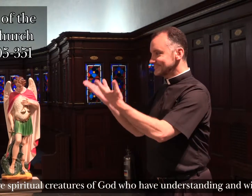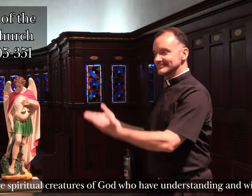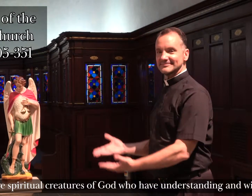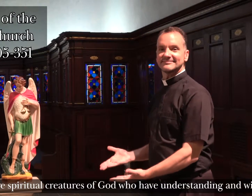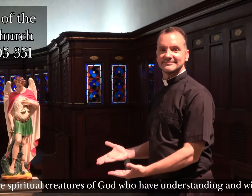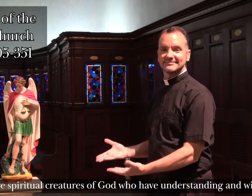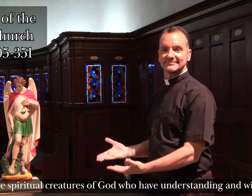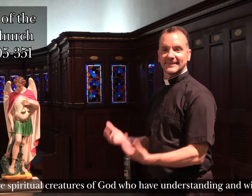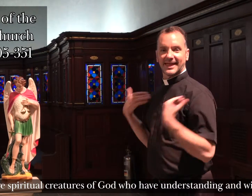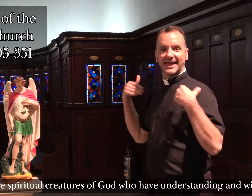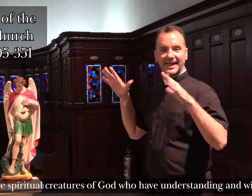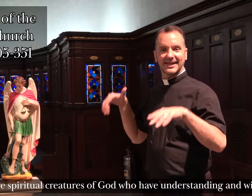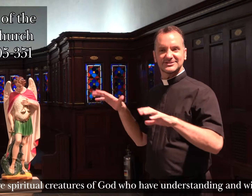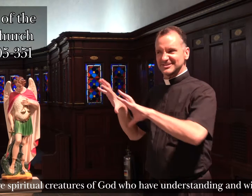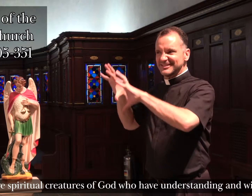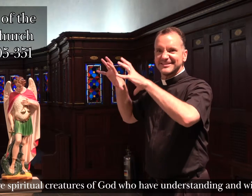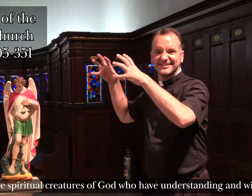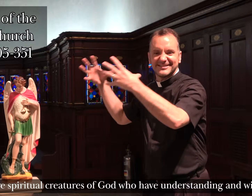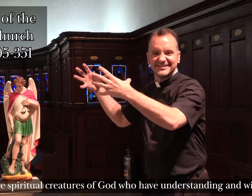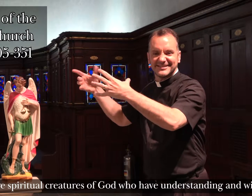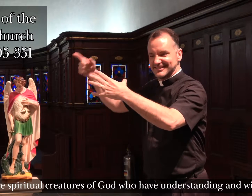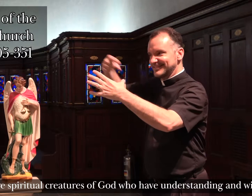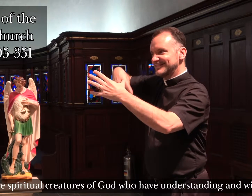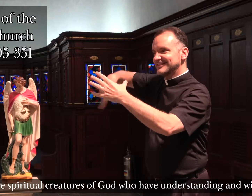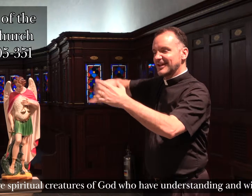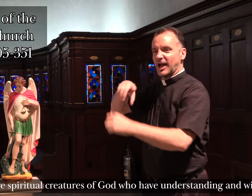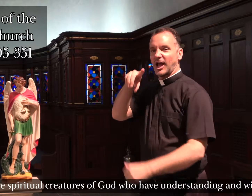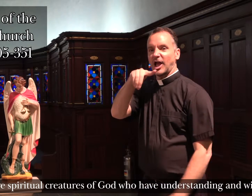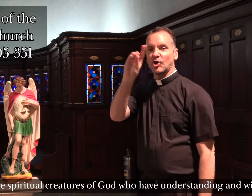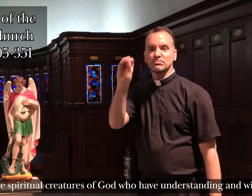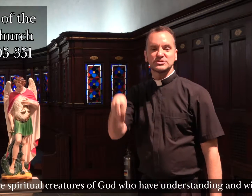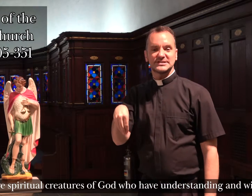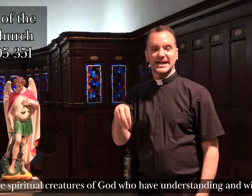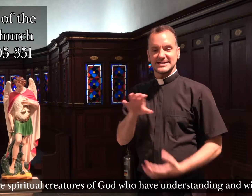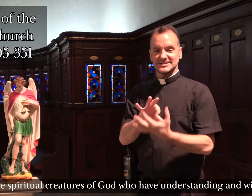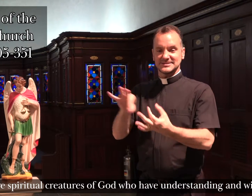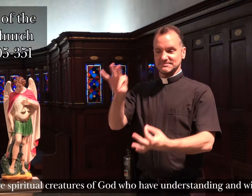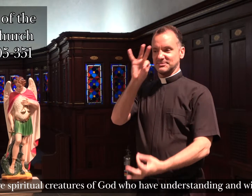Angels are pure spiritual creatures of God who have understanding and will.